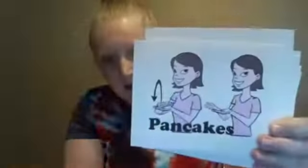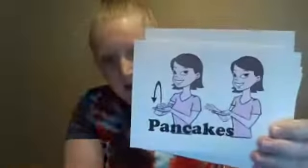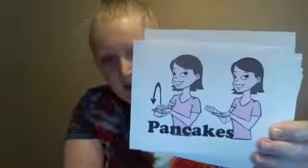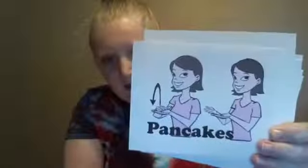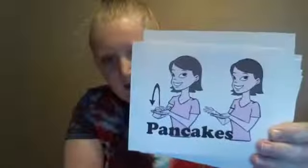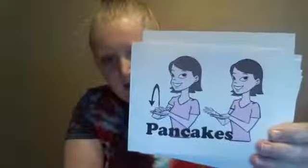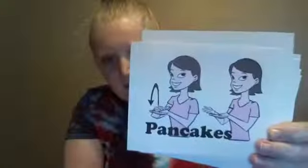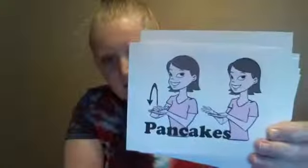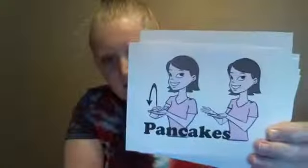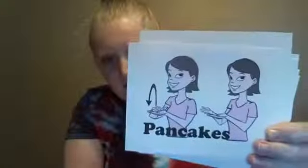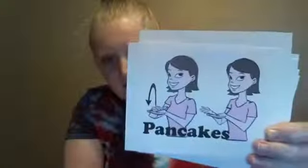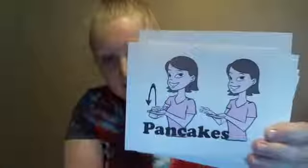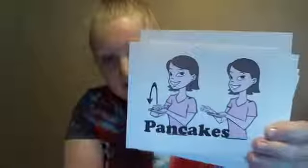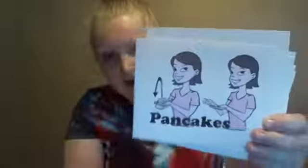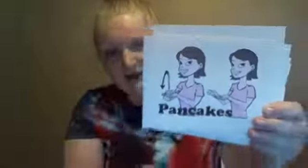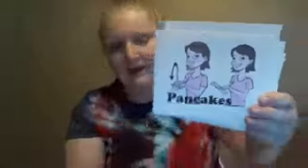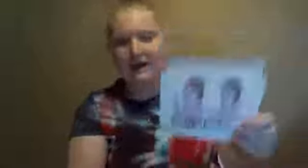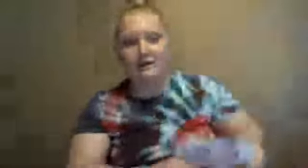pancake. Just like that.